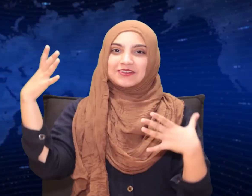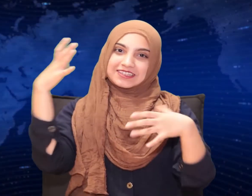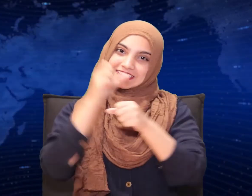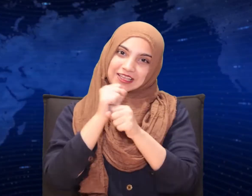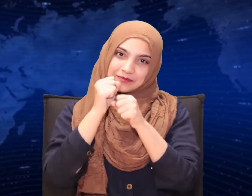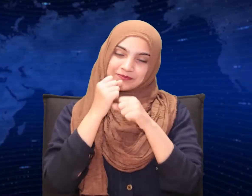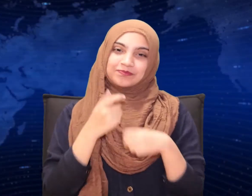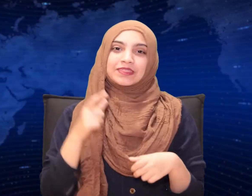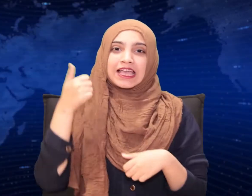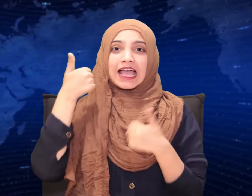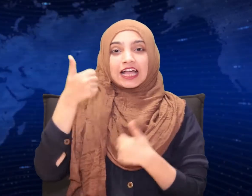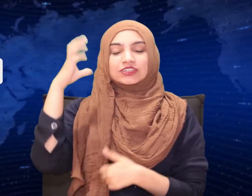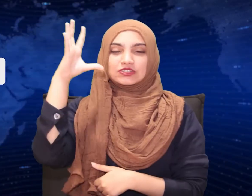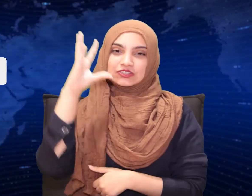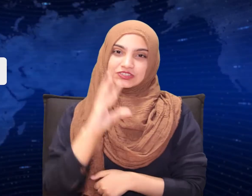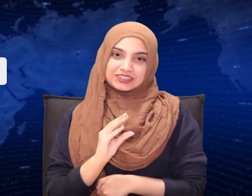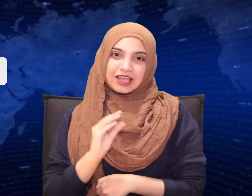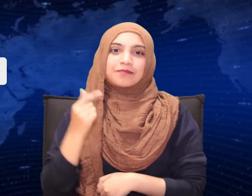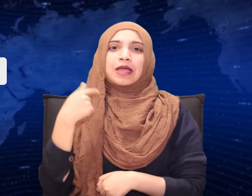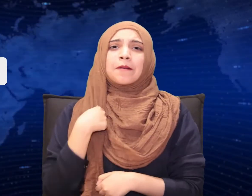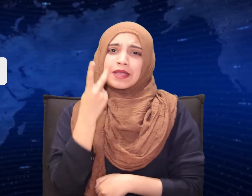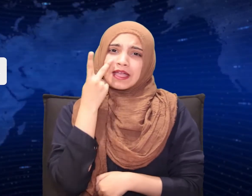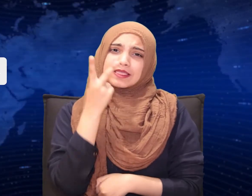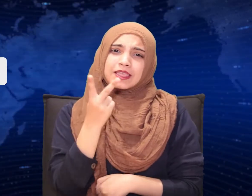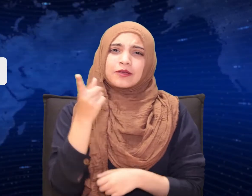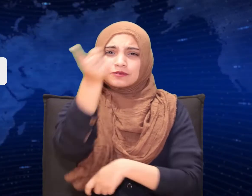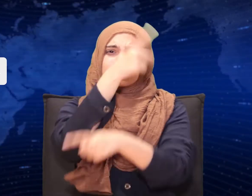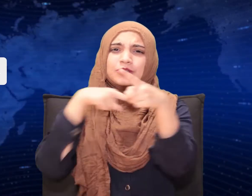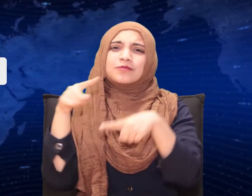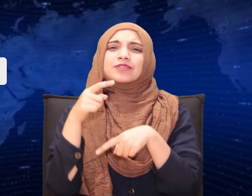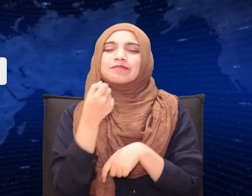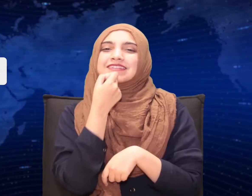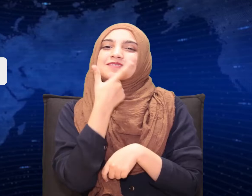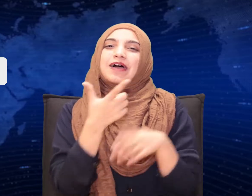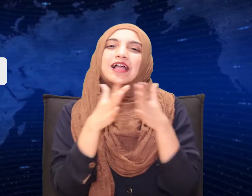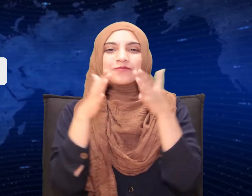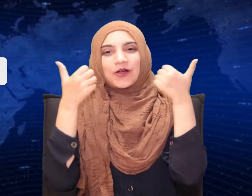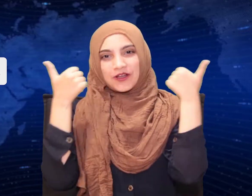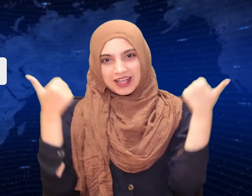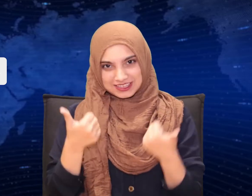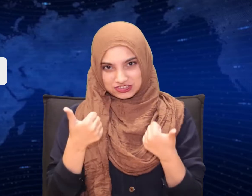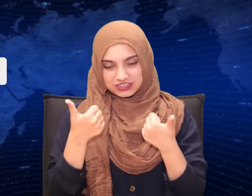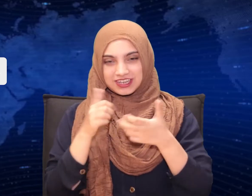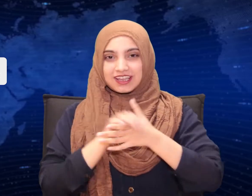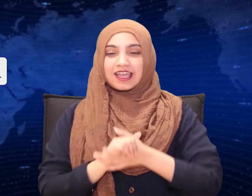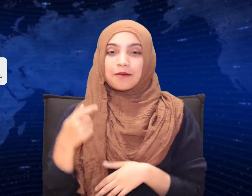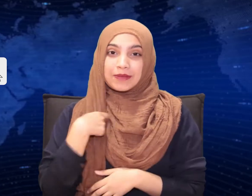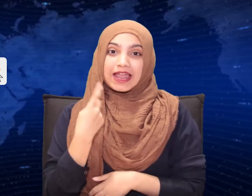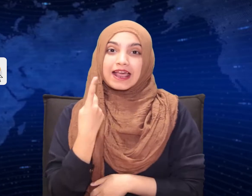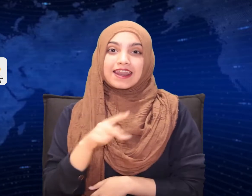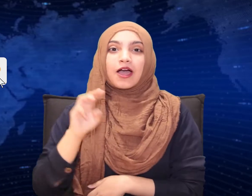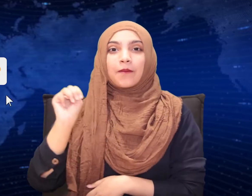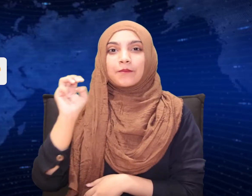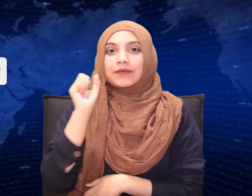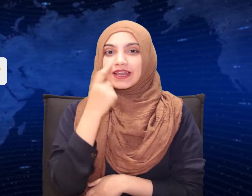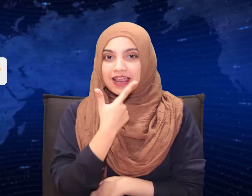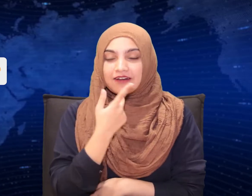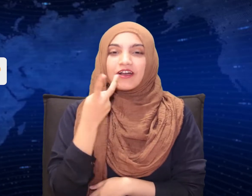Hello, everyone. Good evening. So good to see your smiling faces. This is Minerva, and these